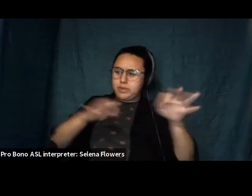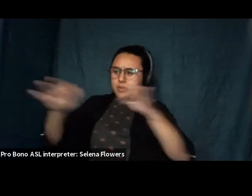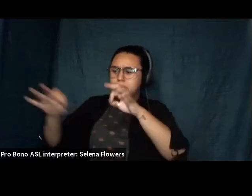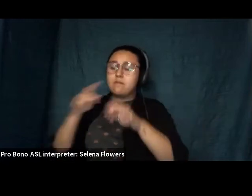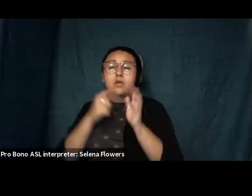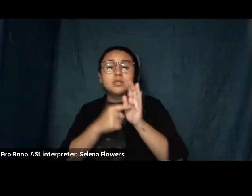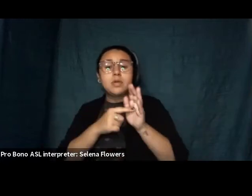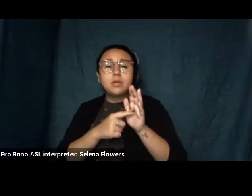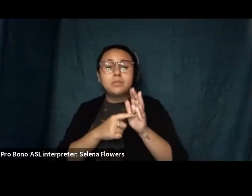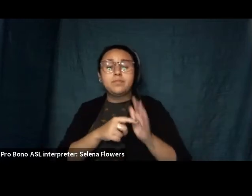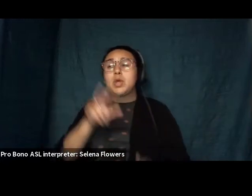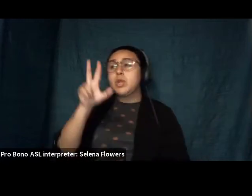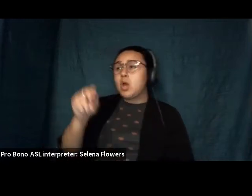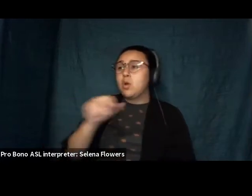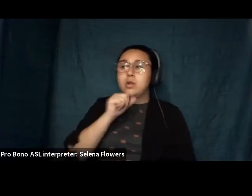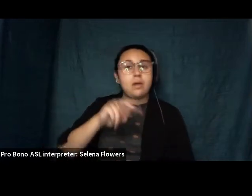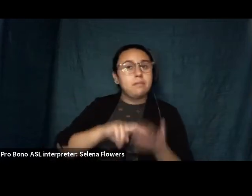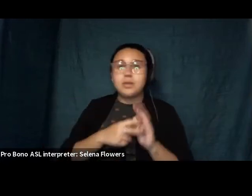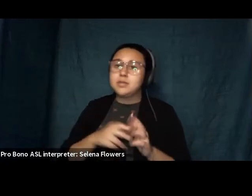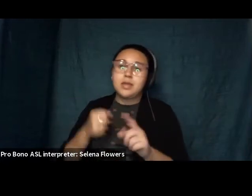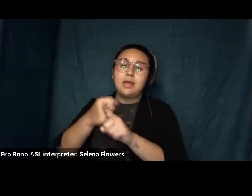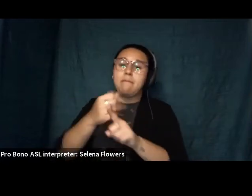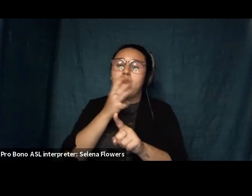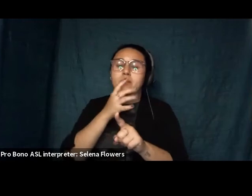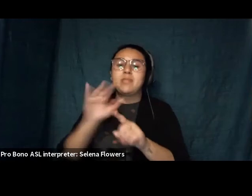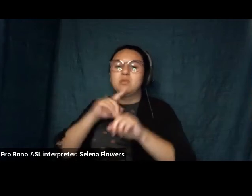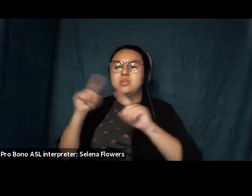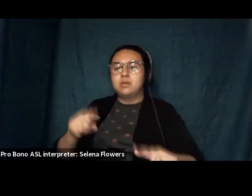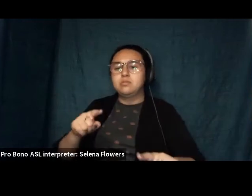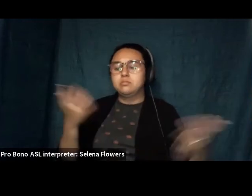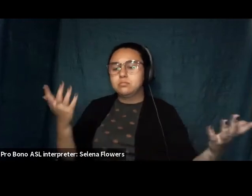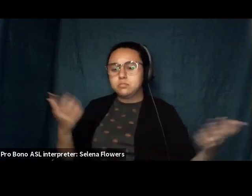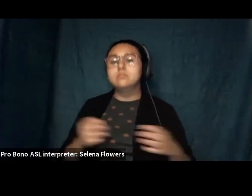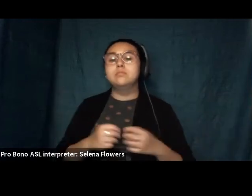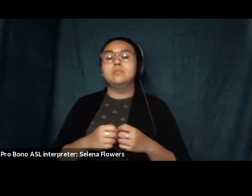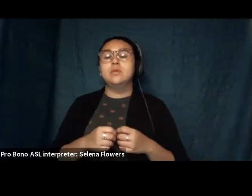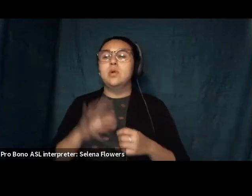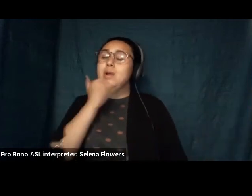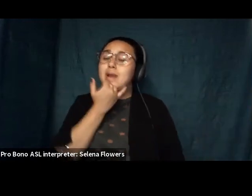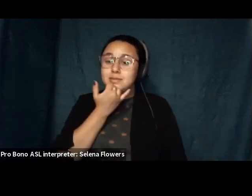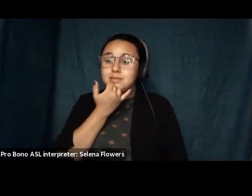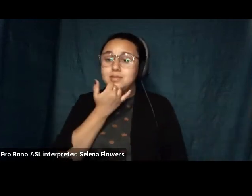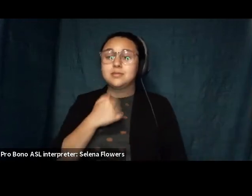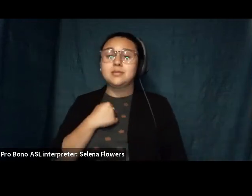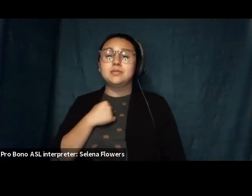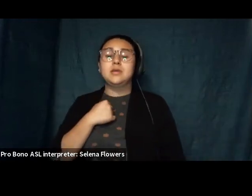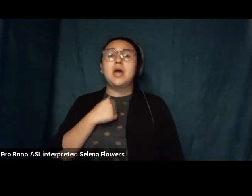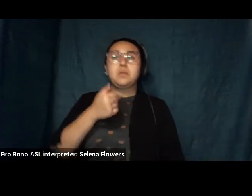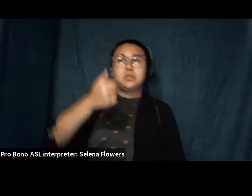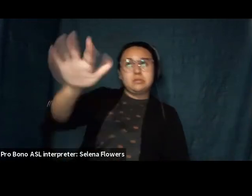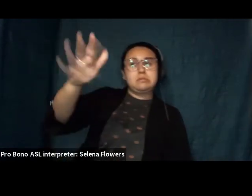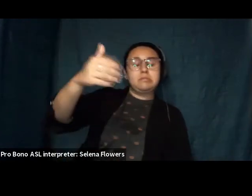no i did not mean to hit her it was a reflex or it was an accident i was waving her away